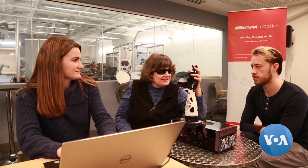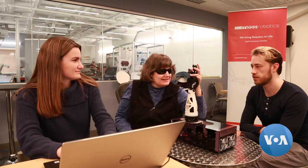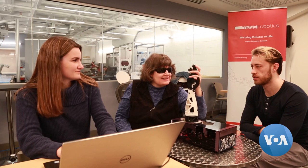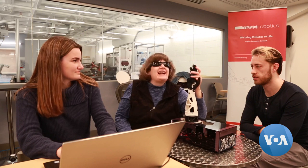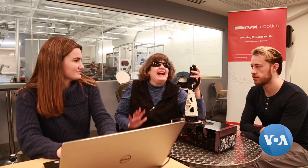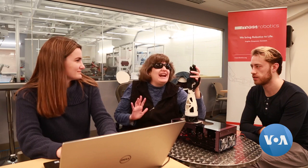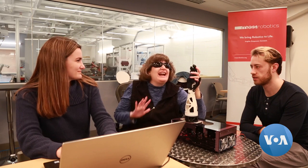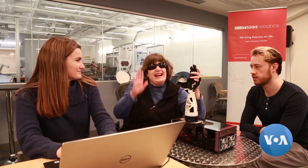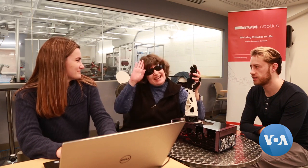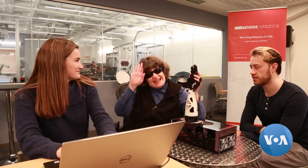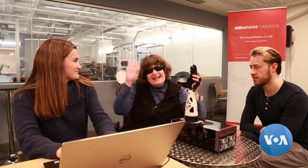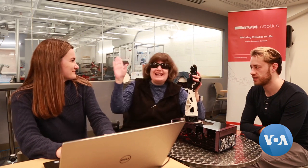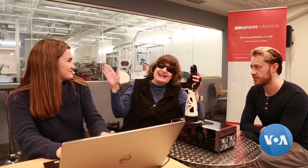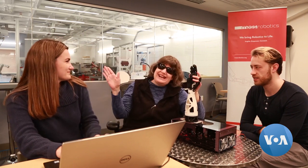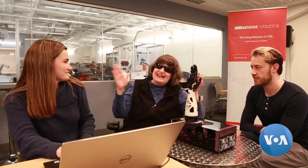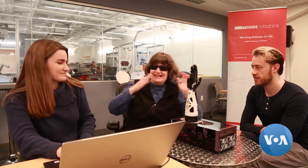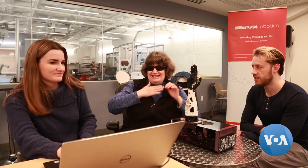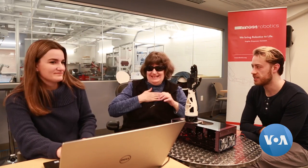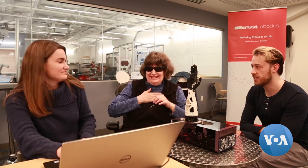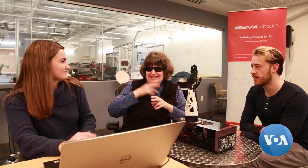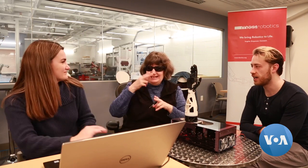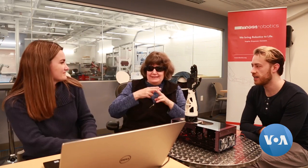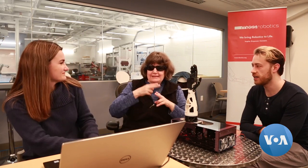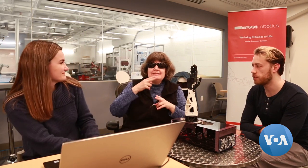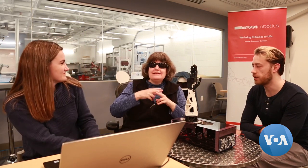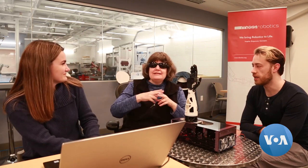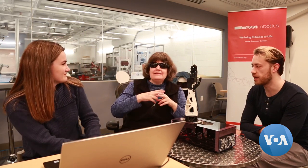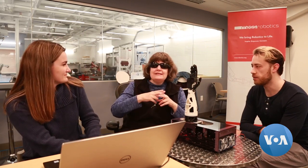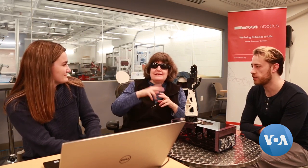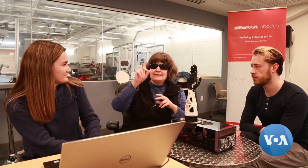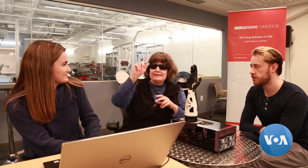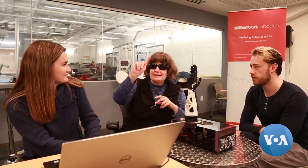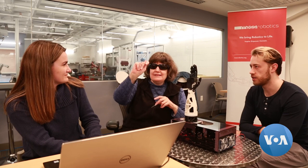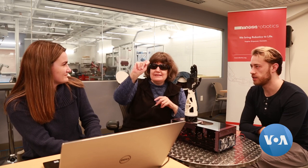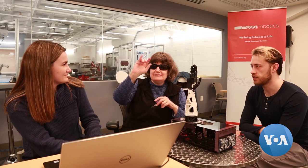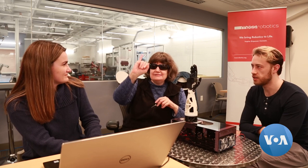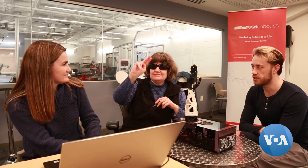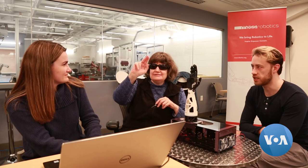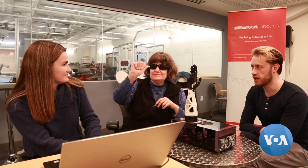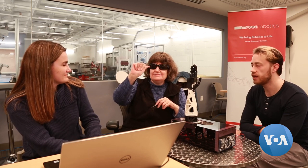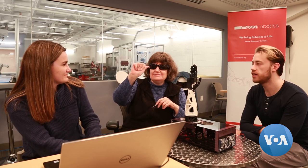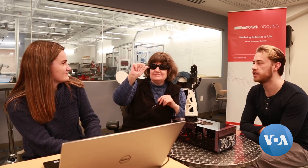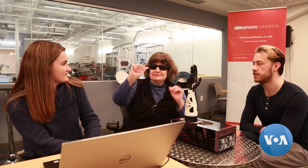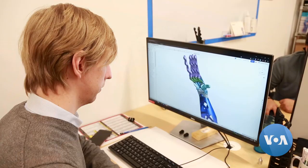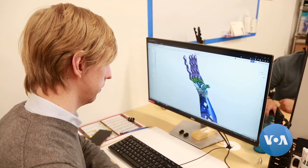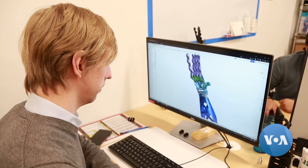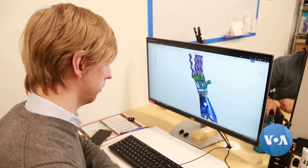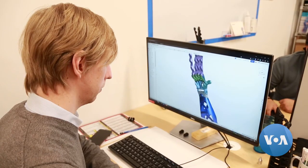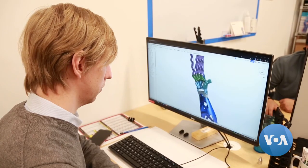words typed into a connected laptop. It said, hi, my name is Tina. It's still in development,